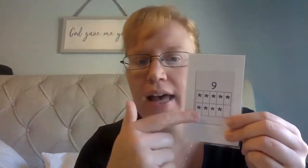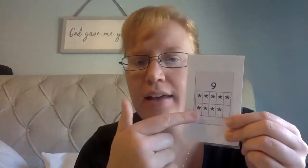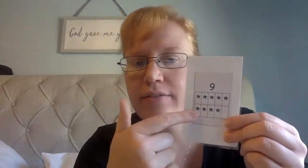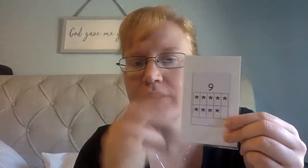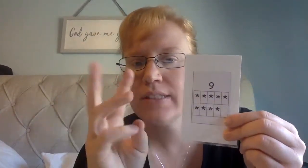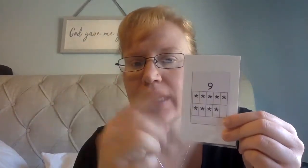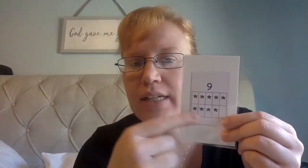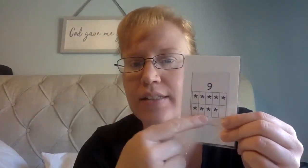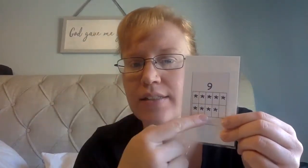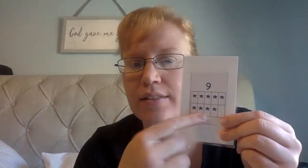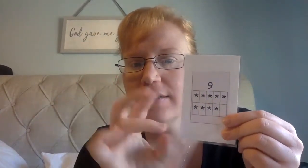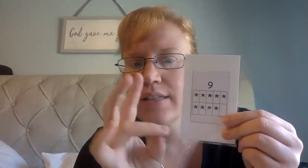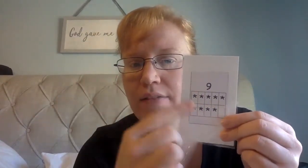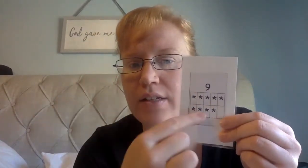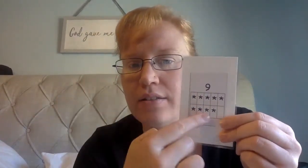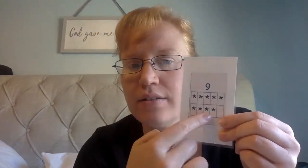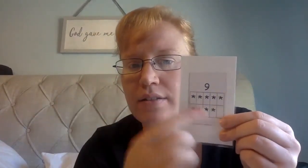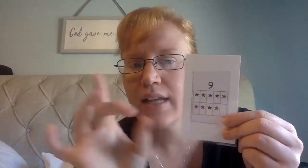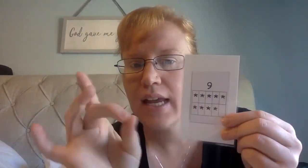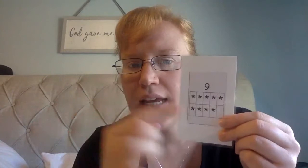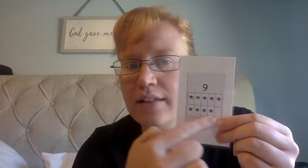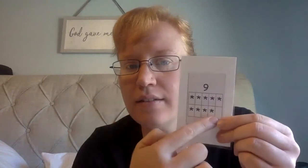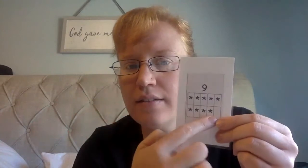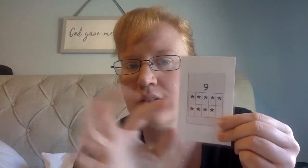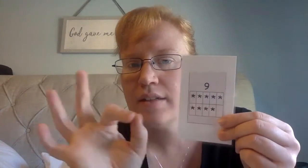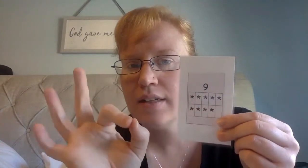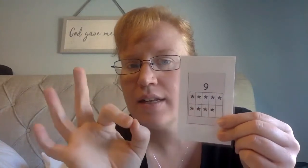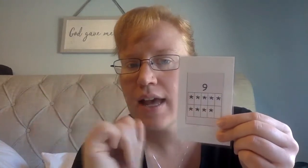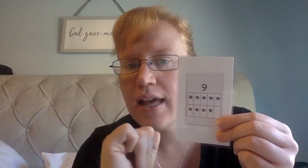5, 6, 7, 8, 9.